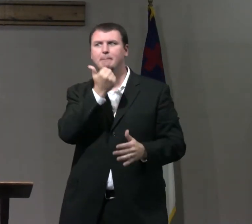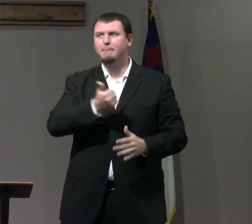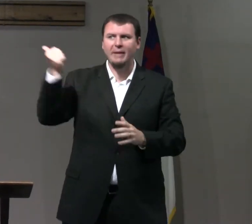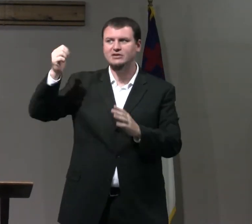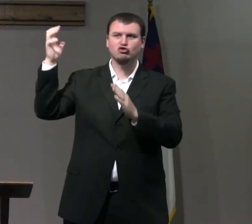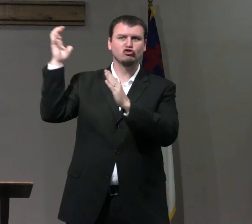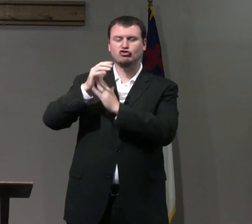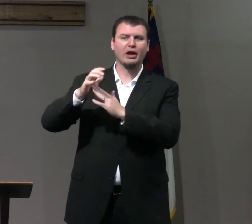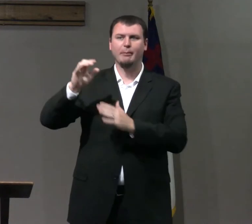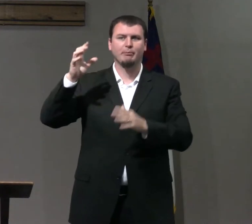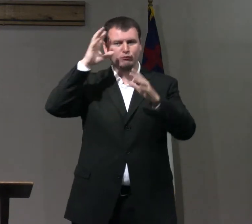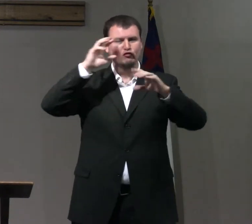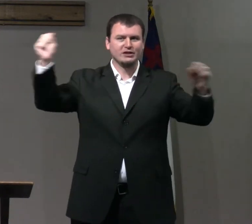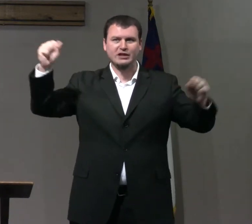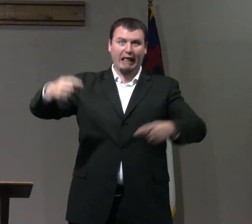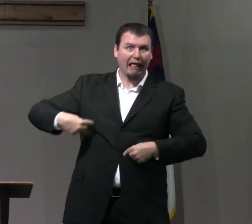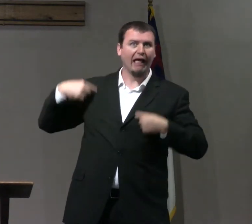Not the best president.